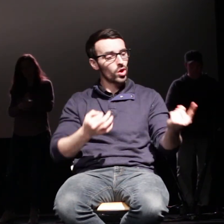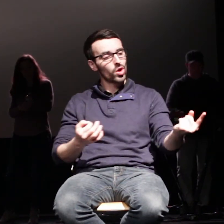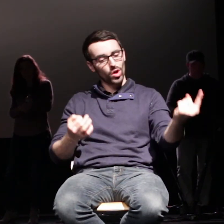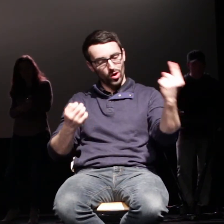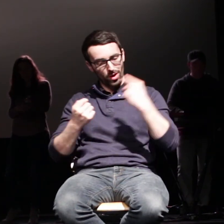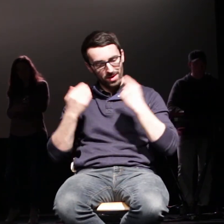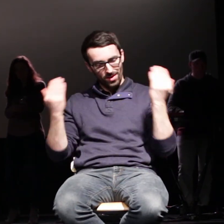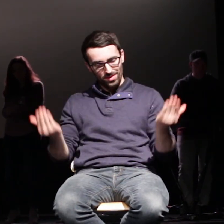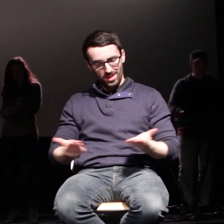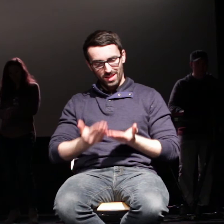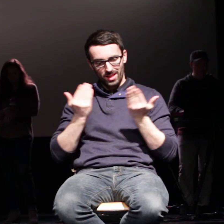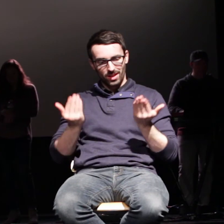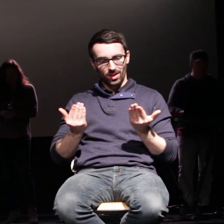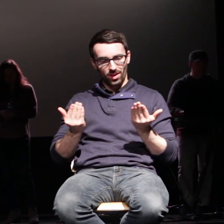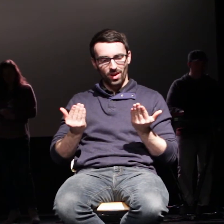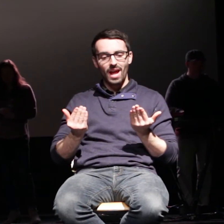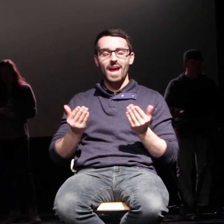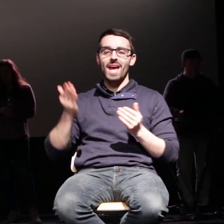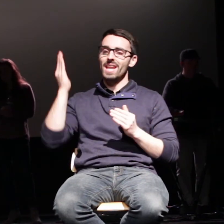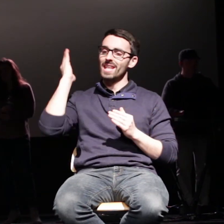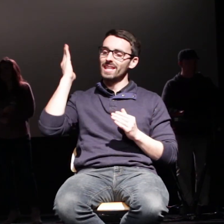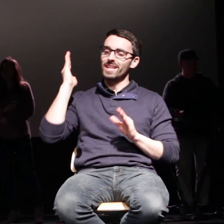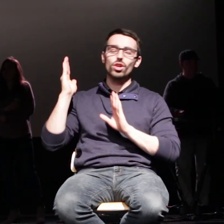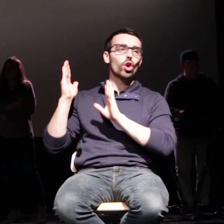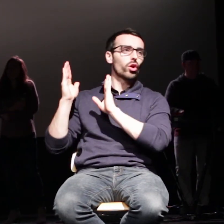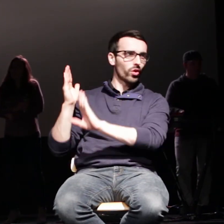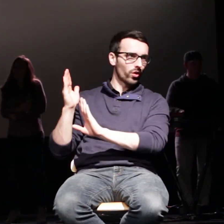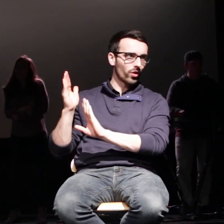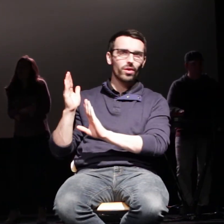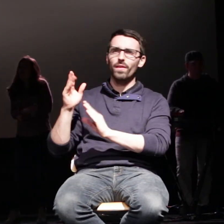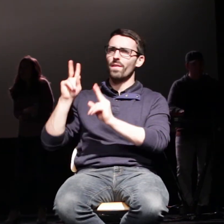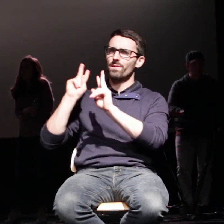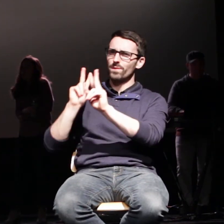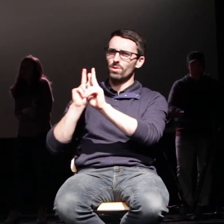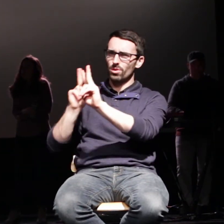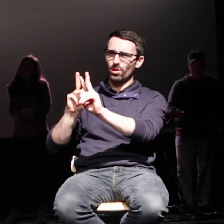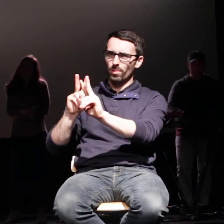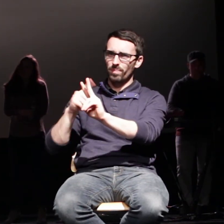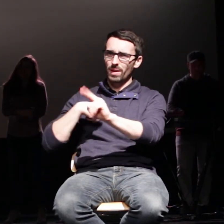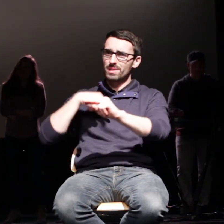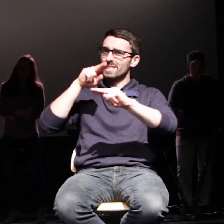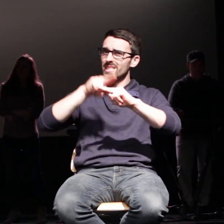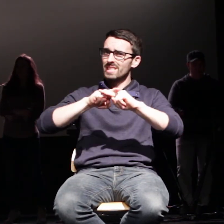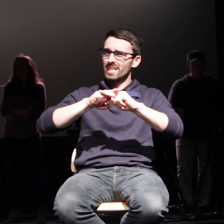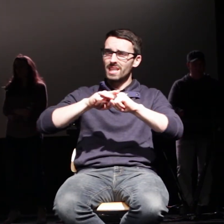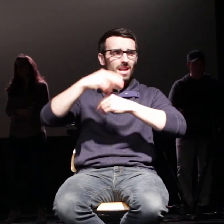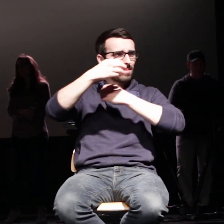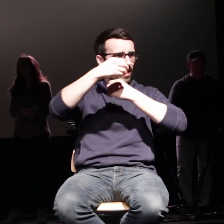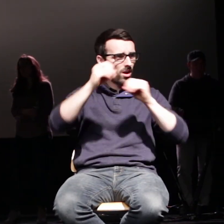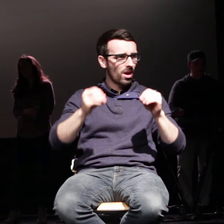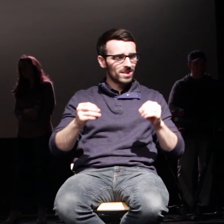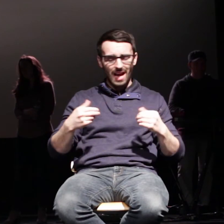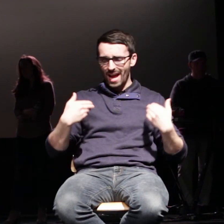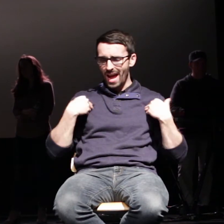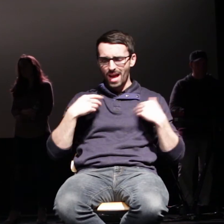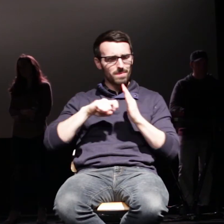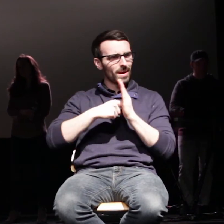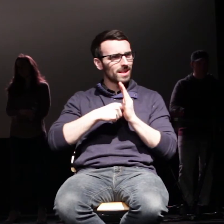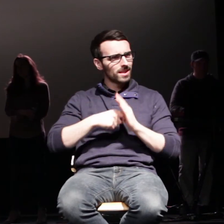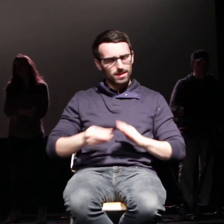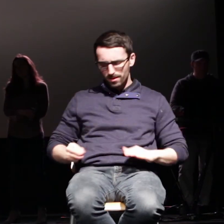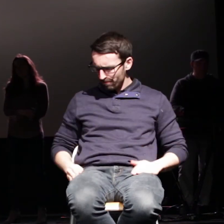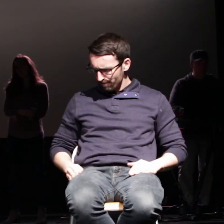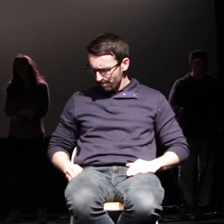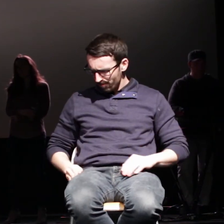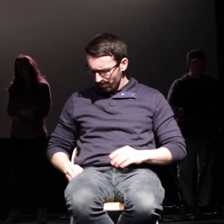And I have this memory. I literally remember sitting down in my office chair. I had my cell phone in one hand. I got my car keys out of my pocket in my other hand. I remember just sitting there in the